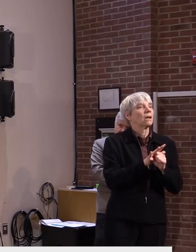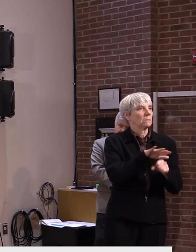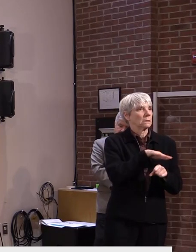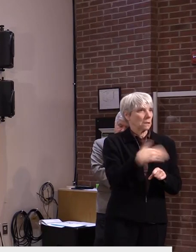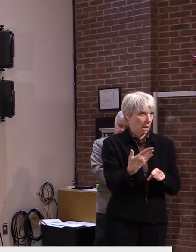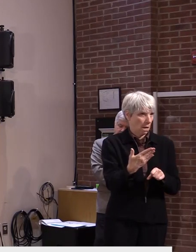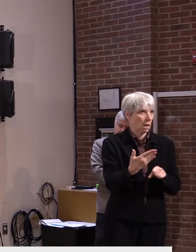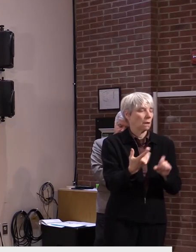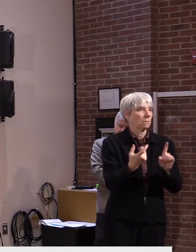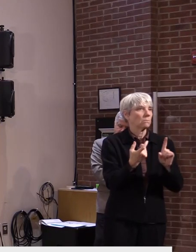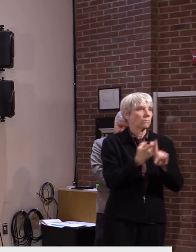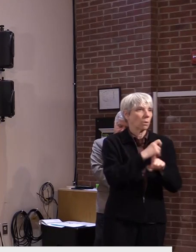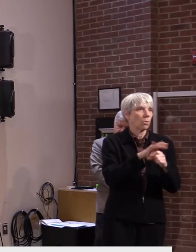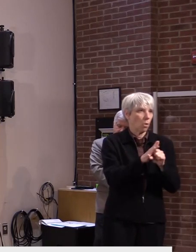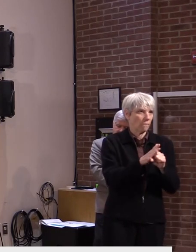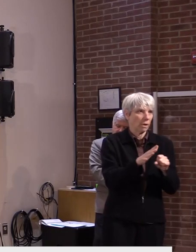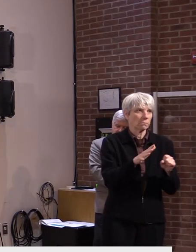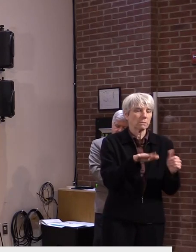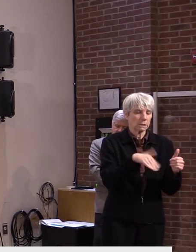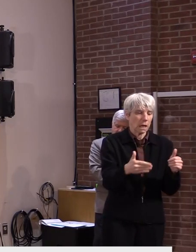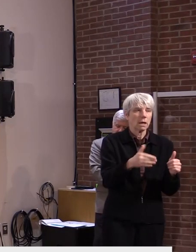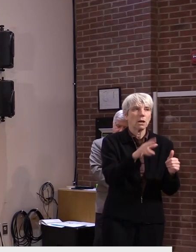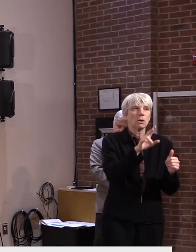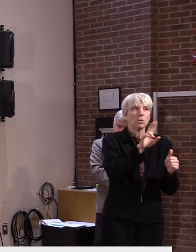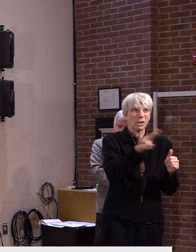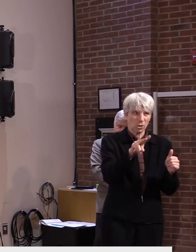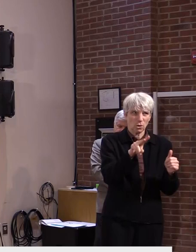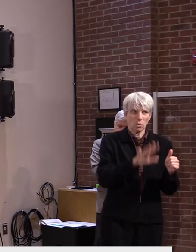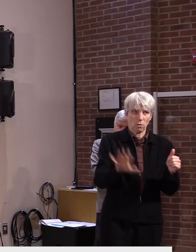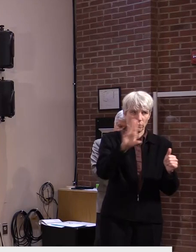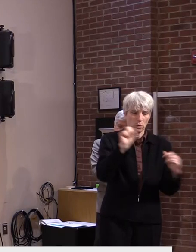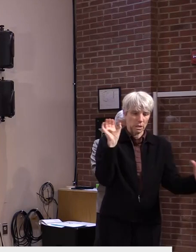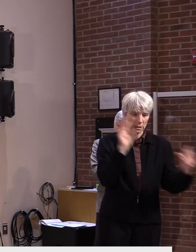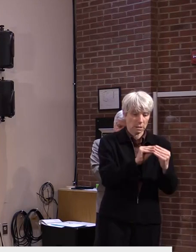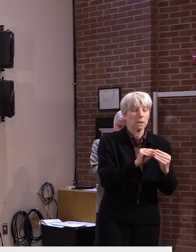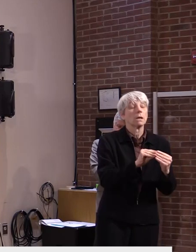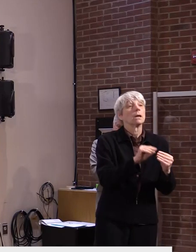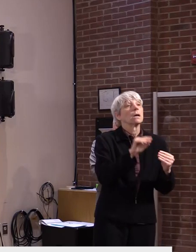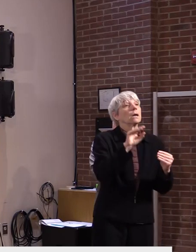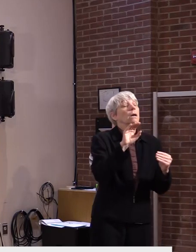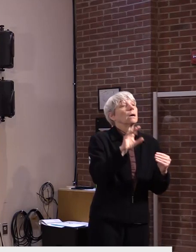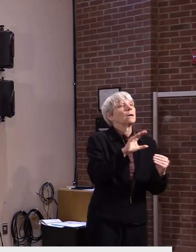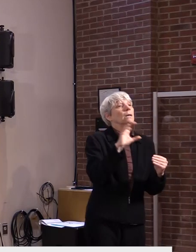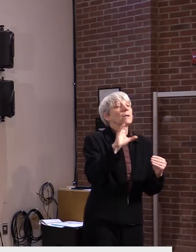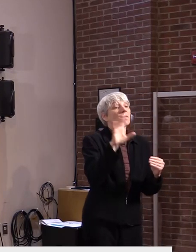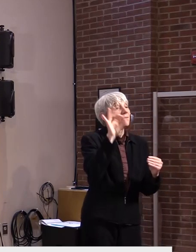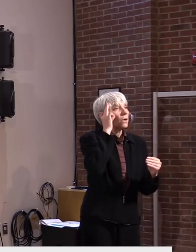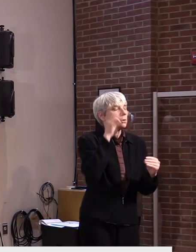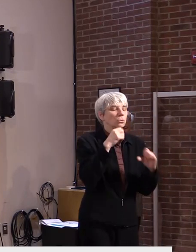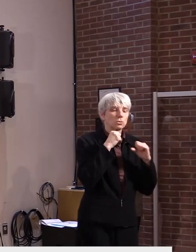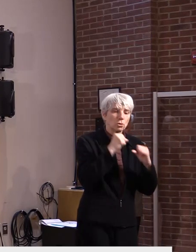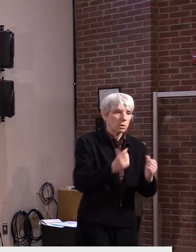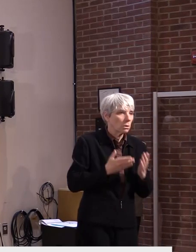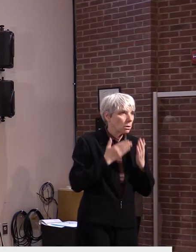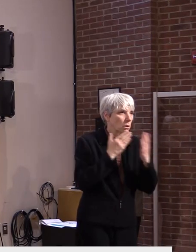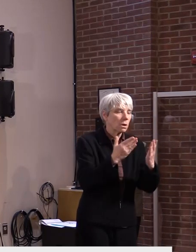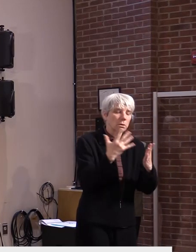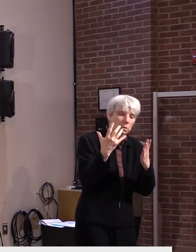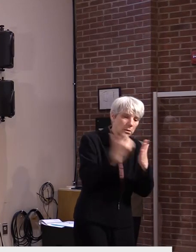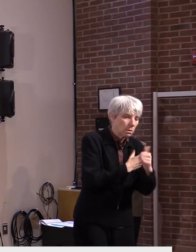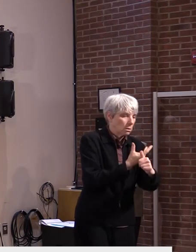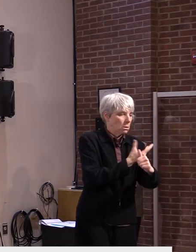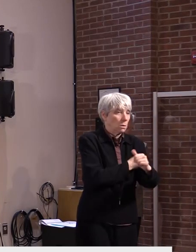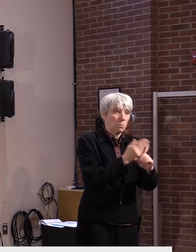The CDC health advisory strongly recommends COVID-19 vaccination either before or during